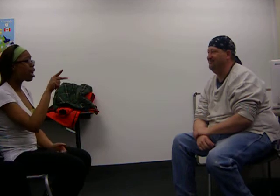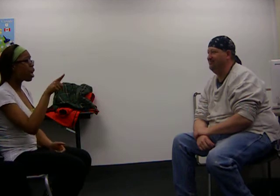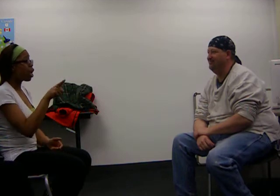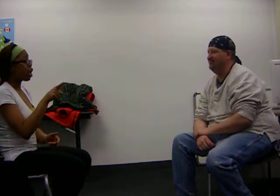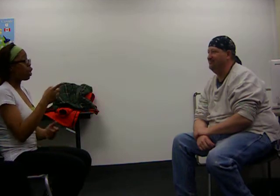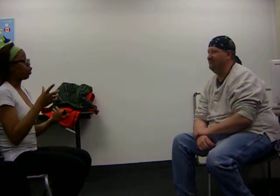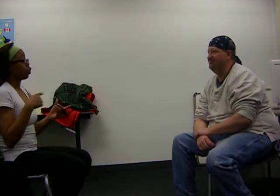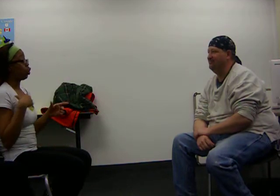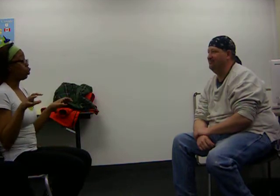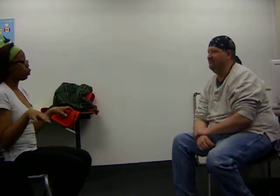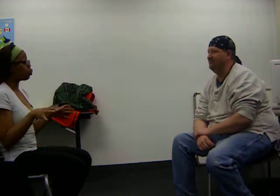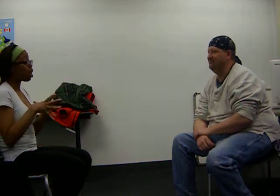did he before?